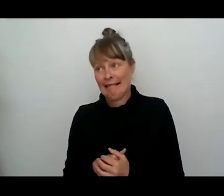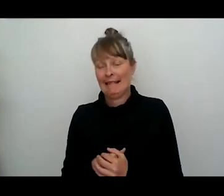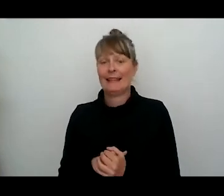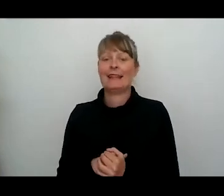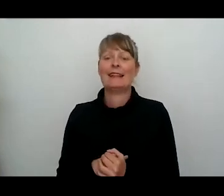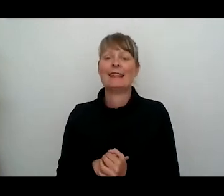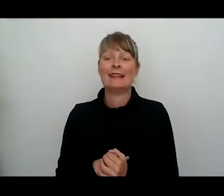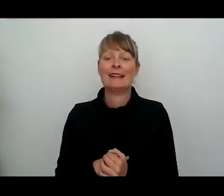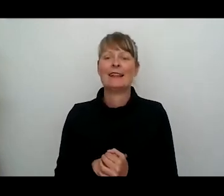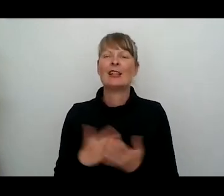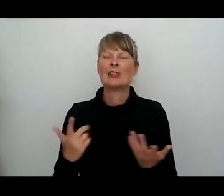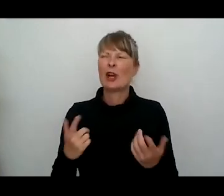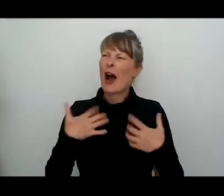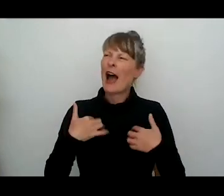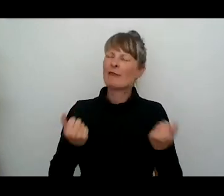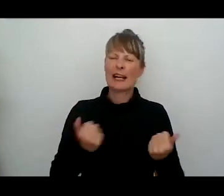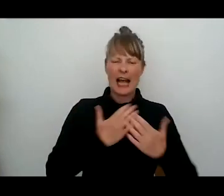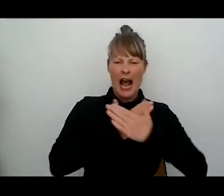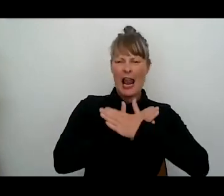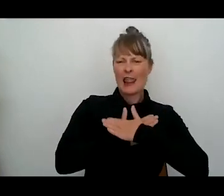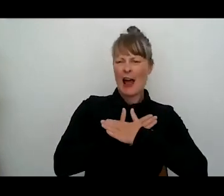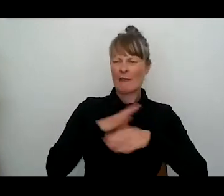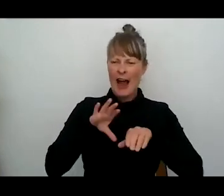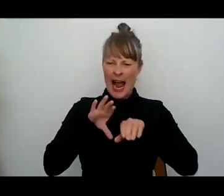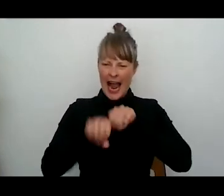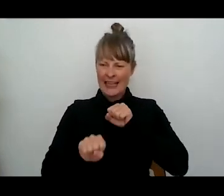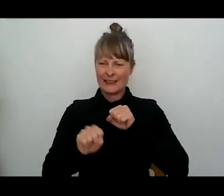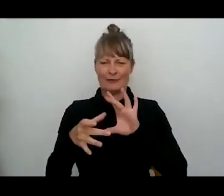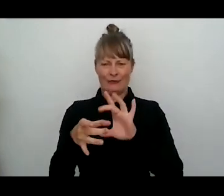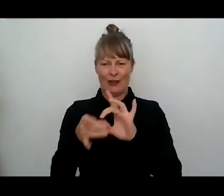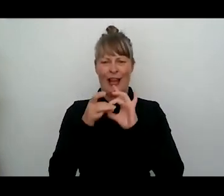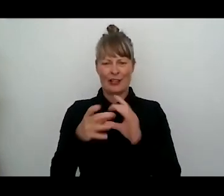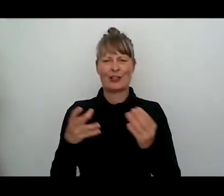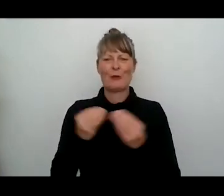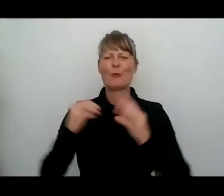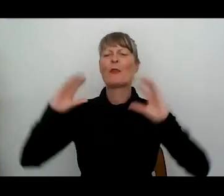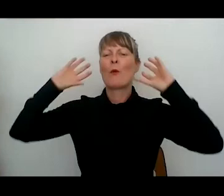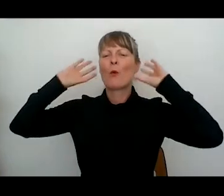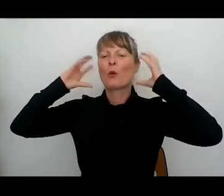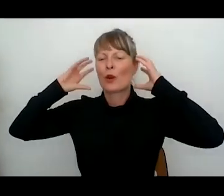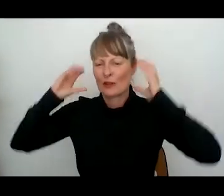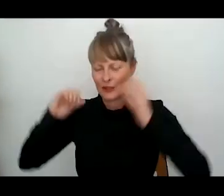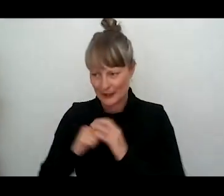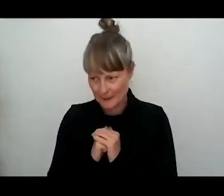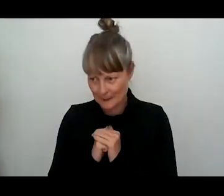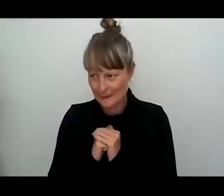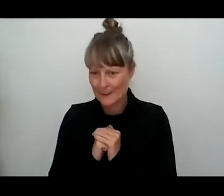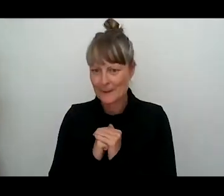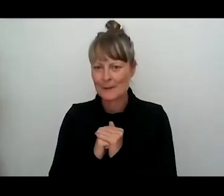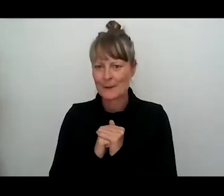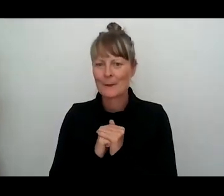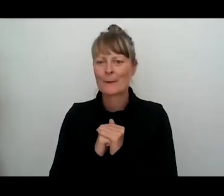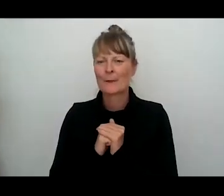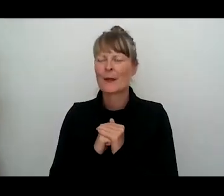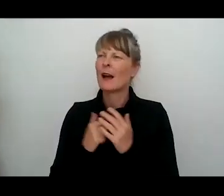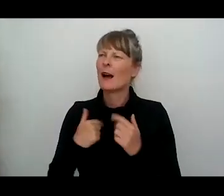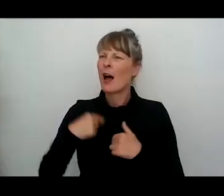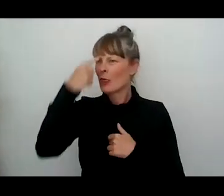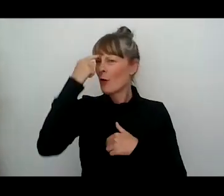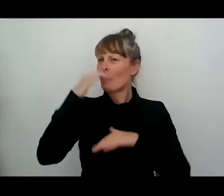So the love-hate relationship with audiology continued. I went from a phase where I thought I might need to work in